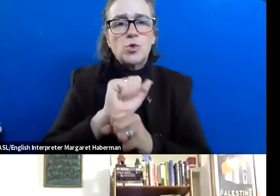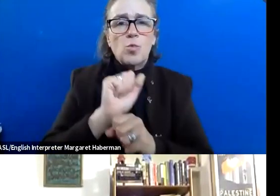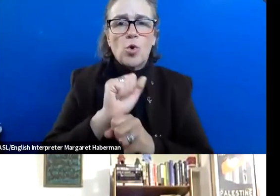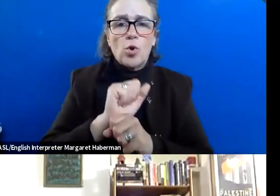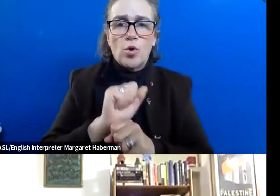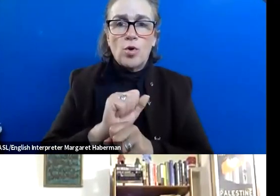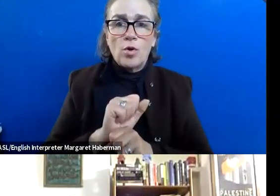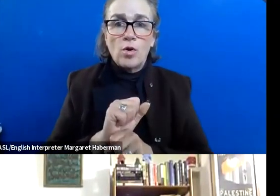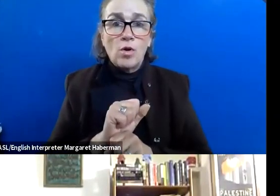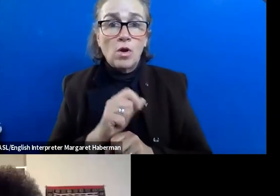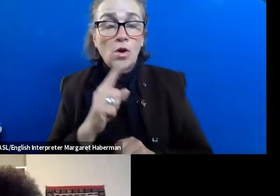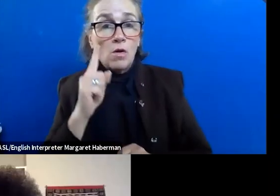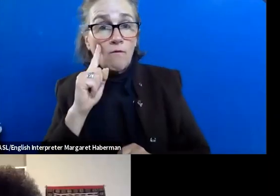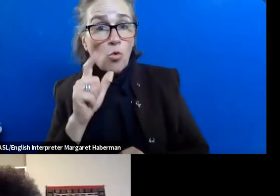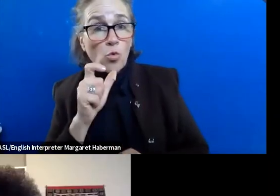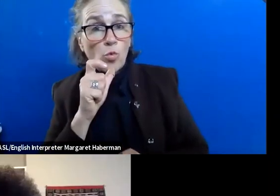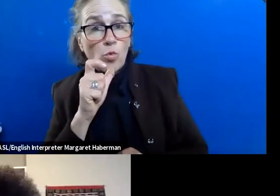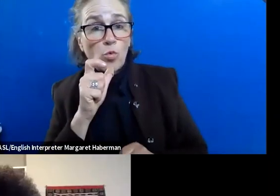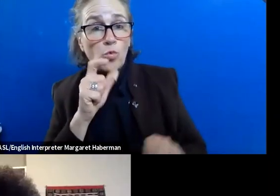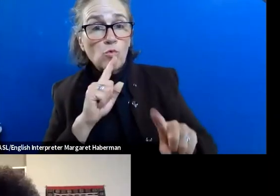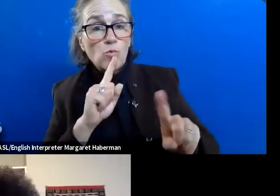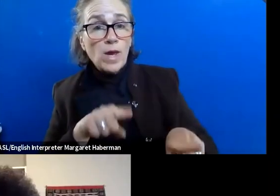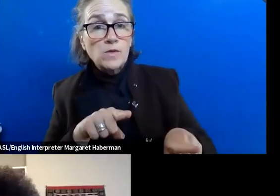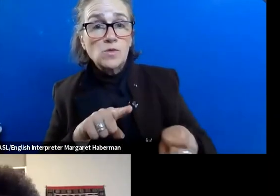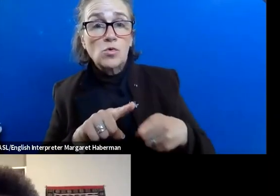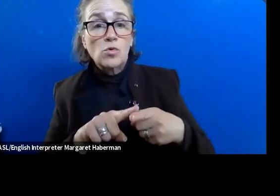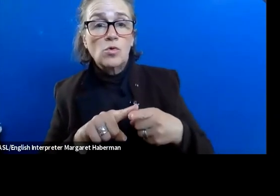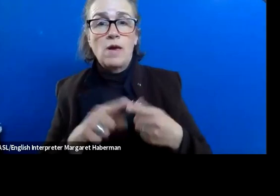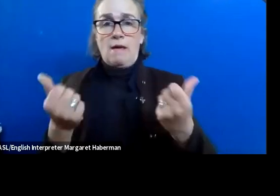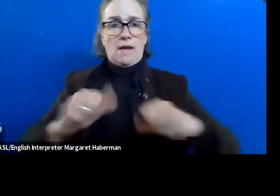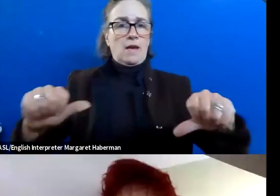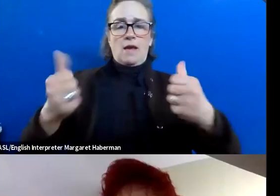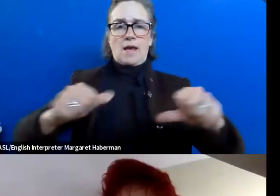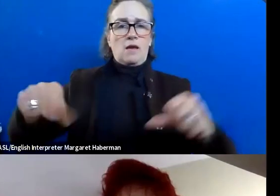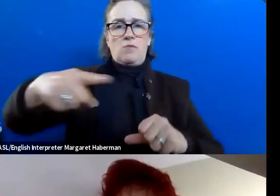What is that for, Amy? Actually, it's not specific. Oh, it's